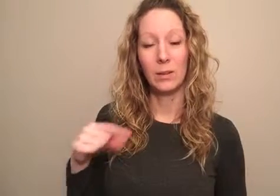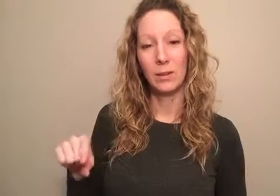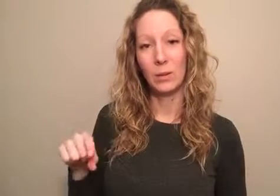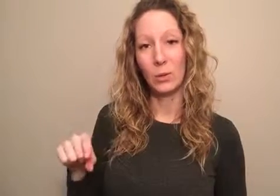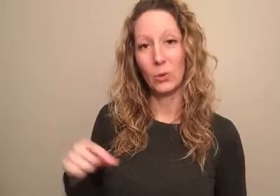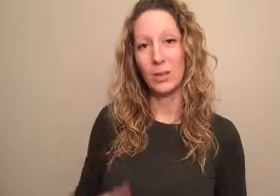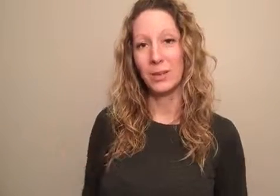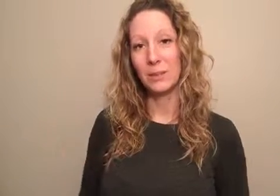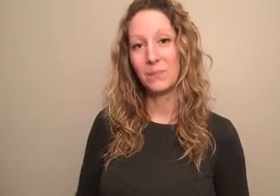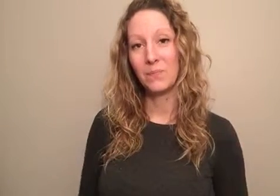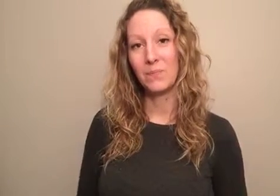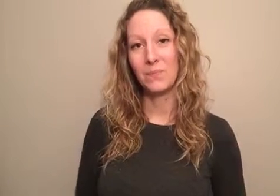green.